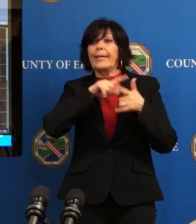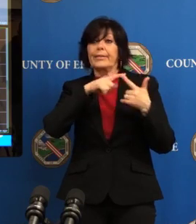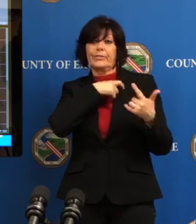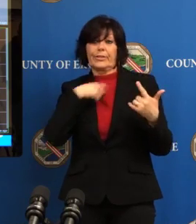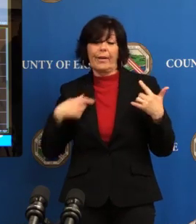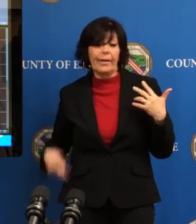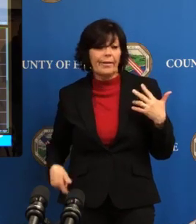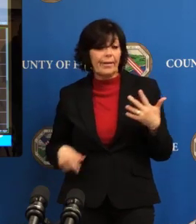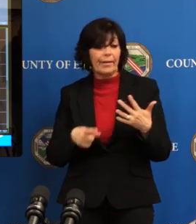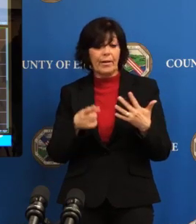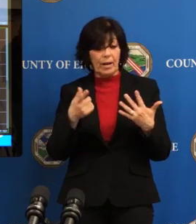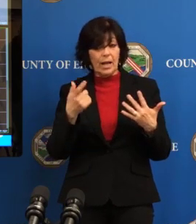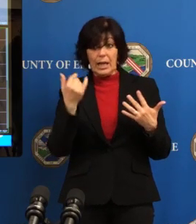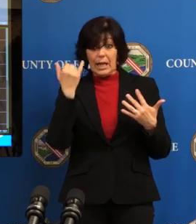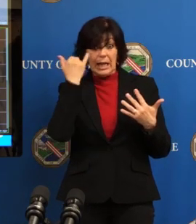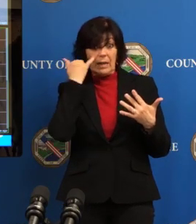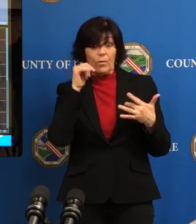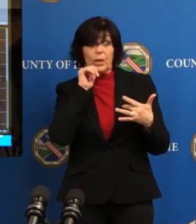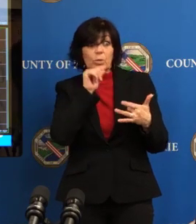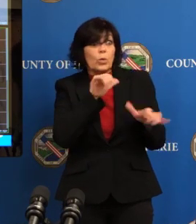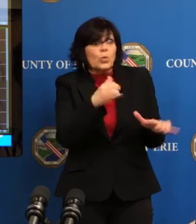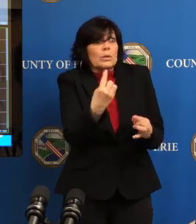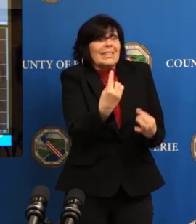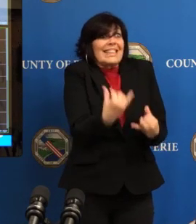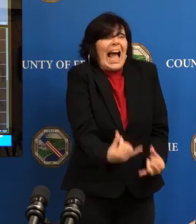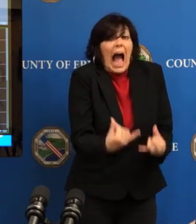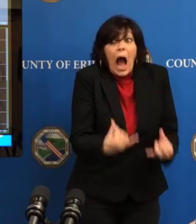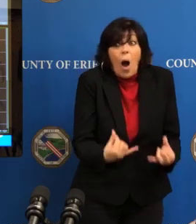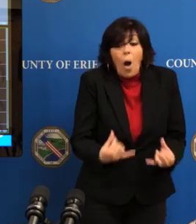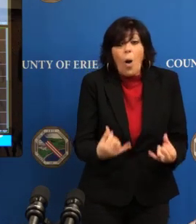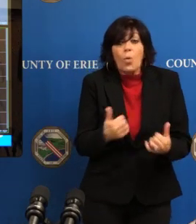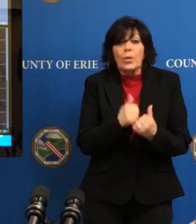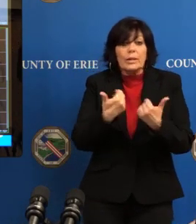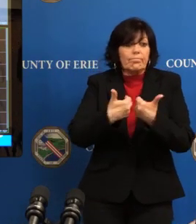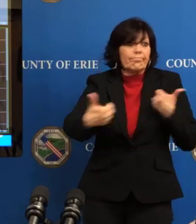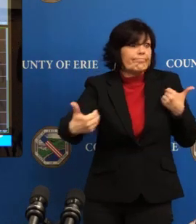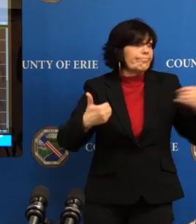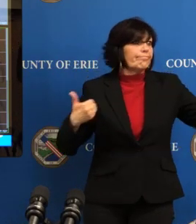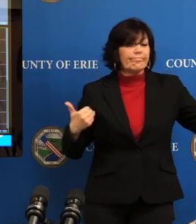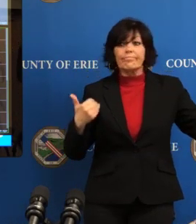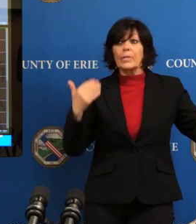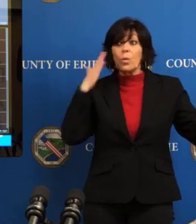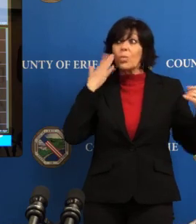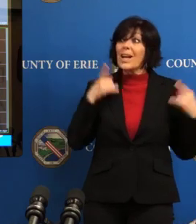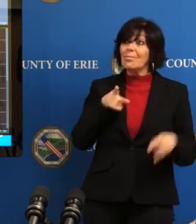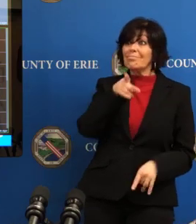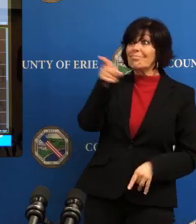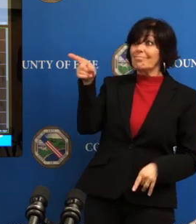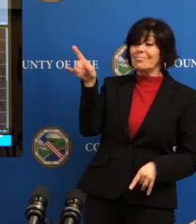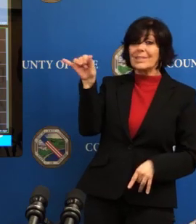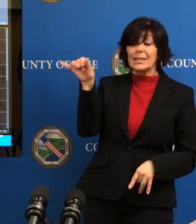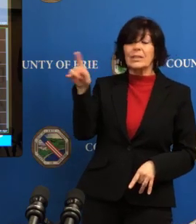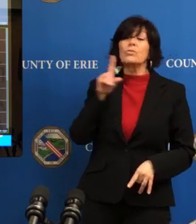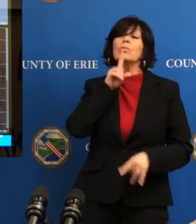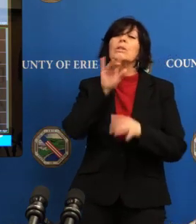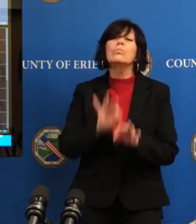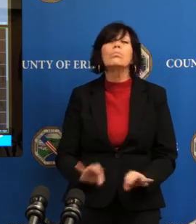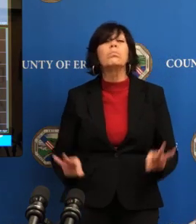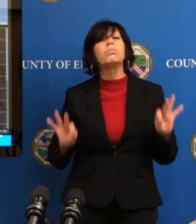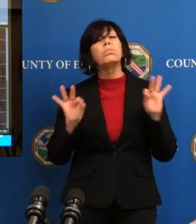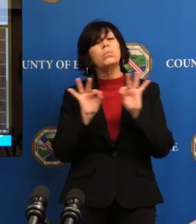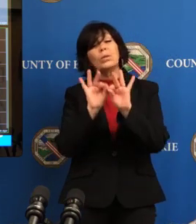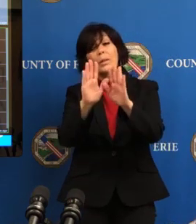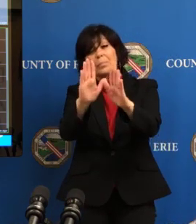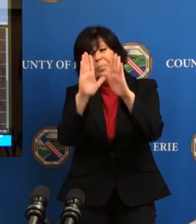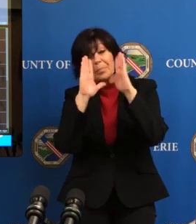that if we don't take action now with these non-pharmaceutical interventions that we will end up otherwise. So it's really important that people